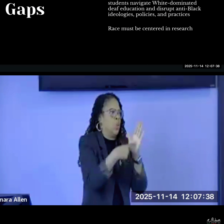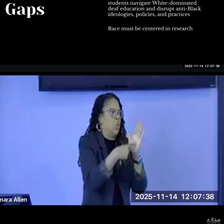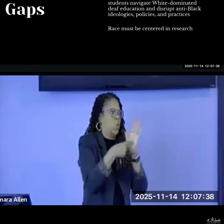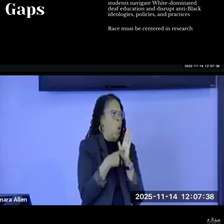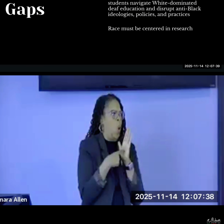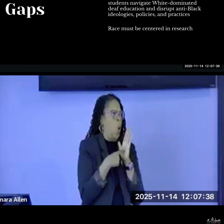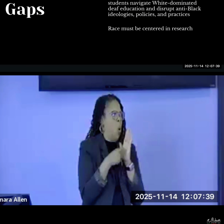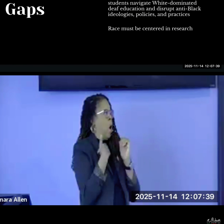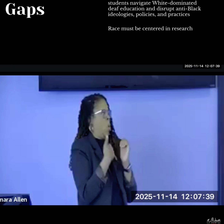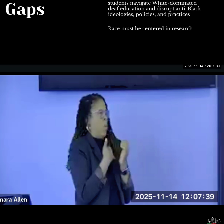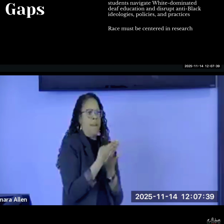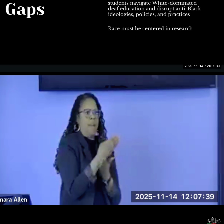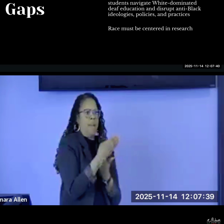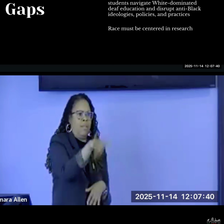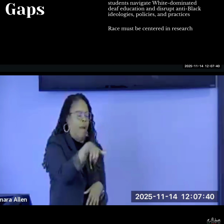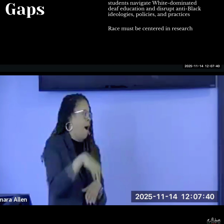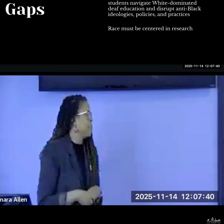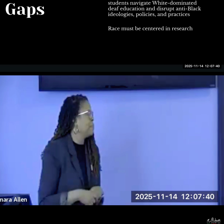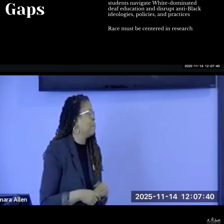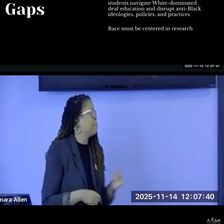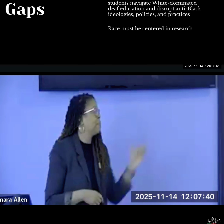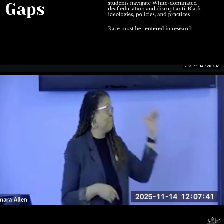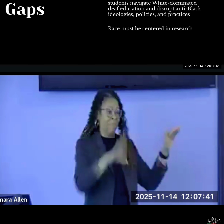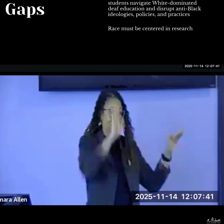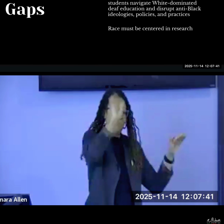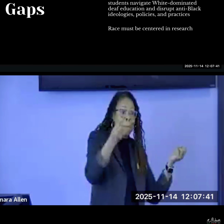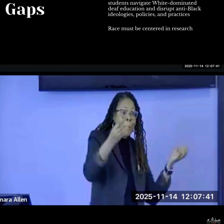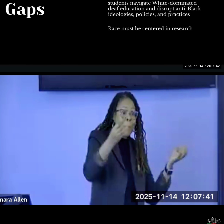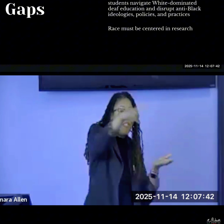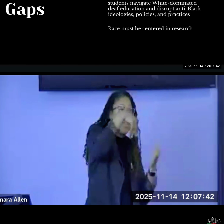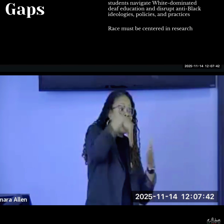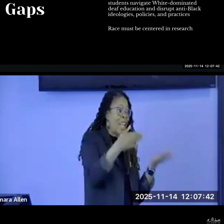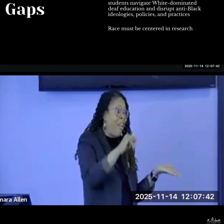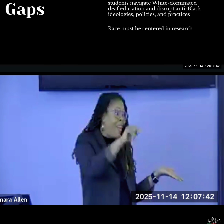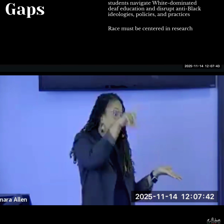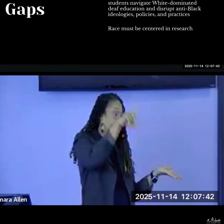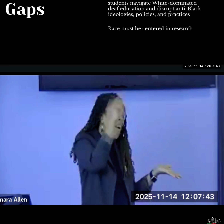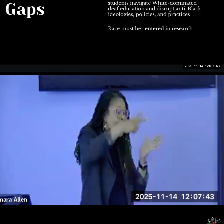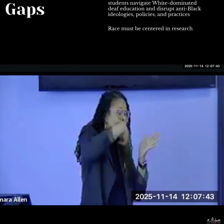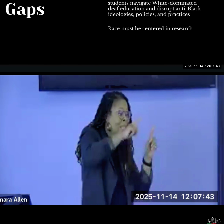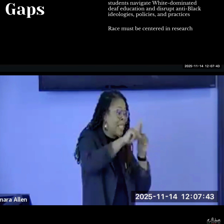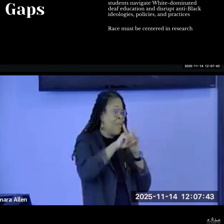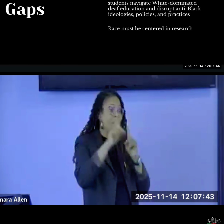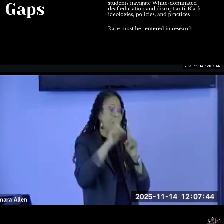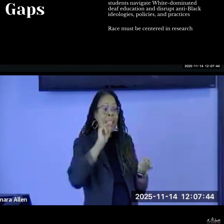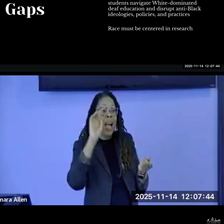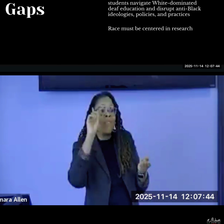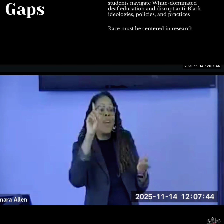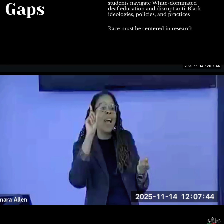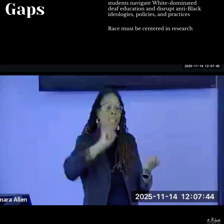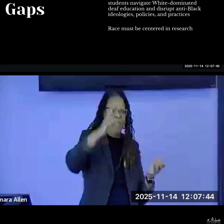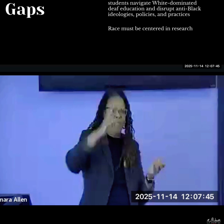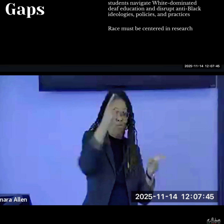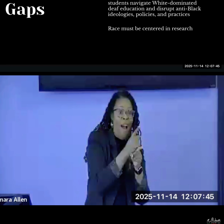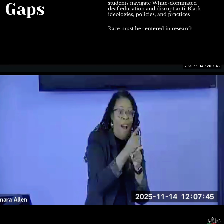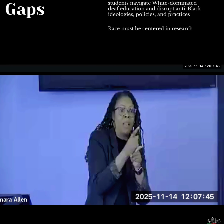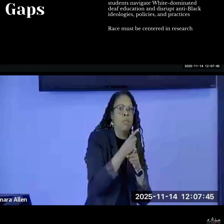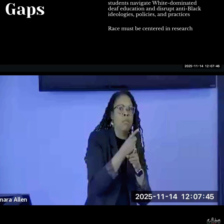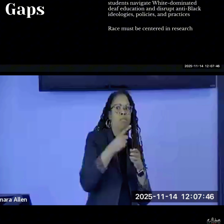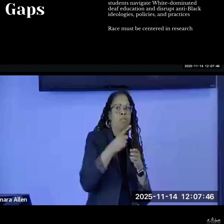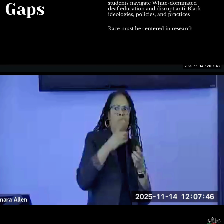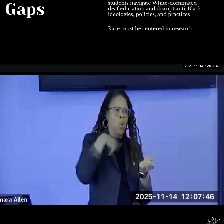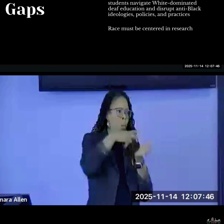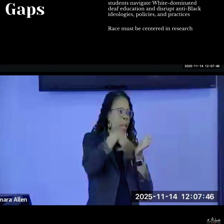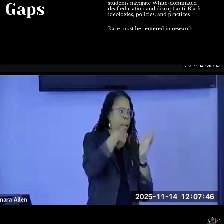this problem because research doesn't show how they're navigating these systems that aren't designed for them. And